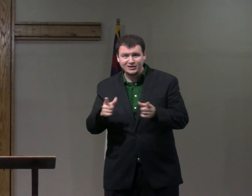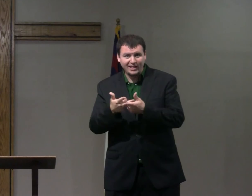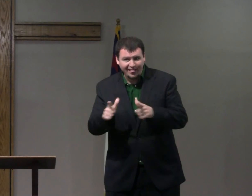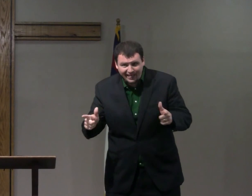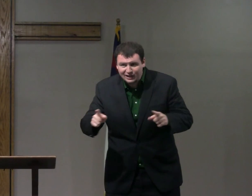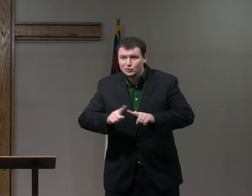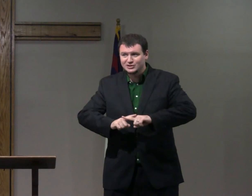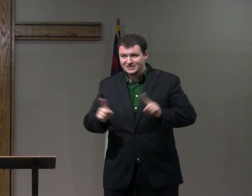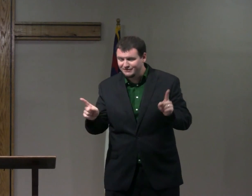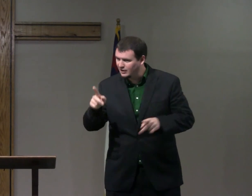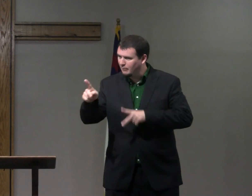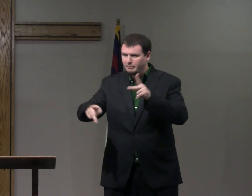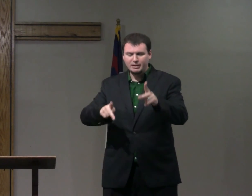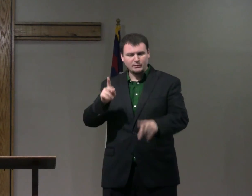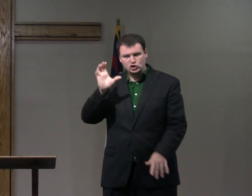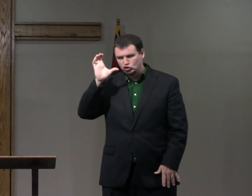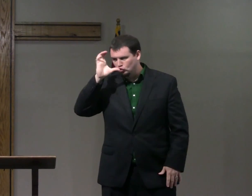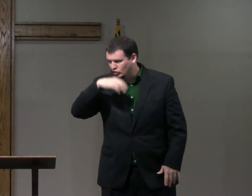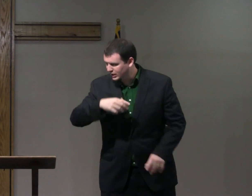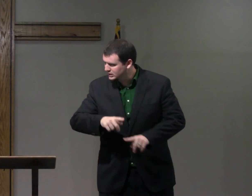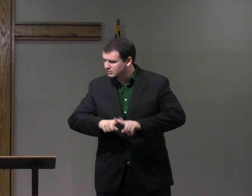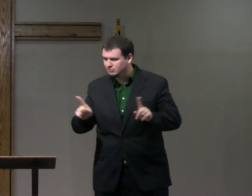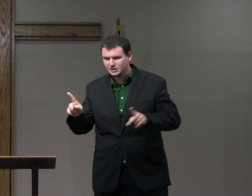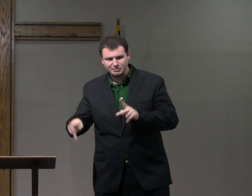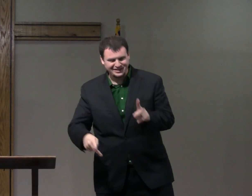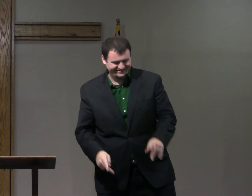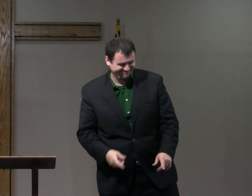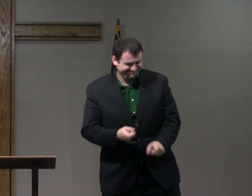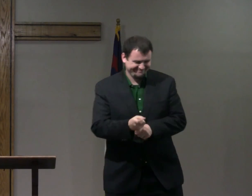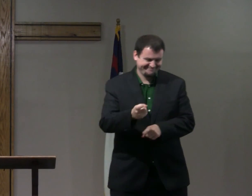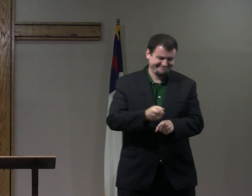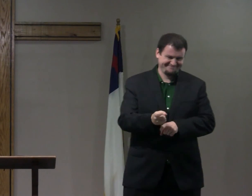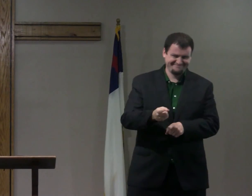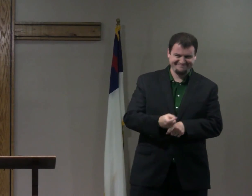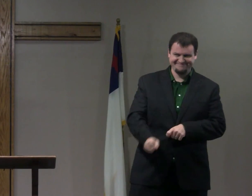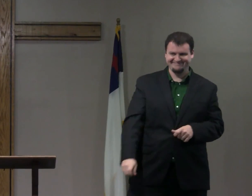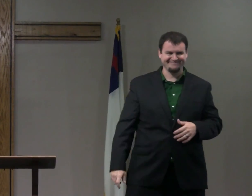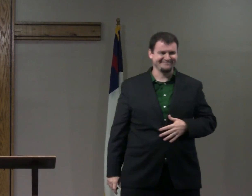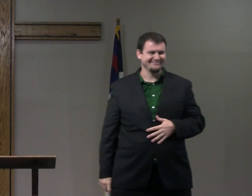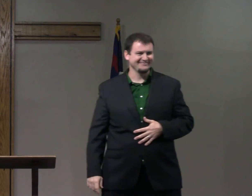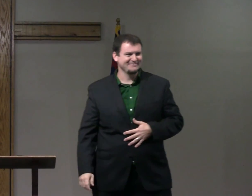The food is different. The language is different. The people are strange.